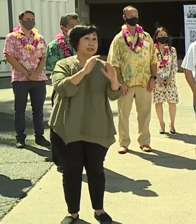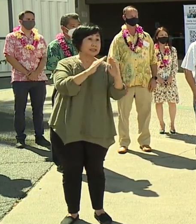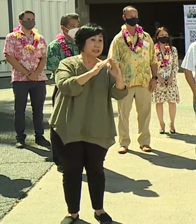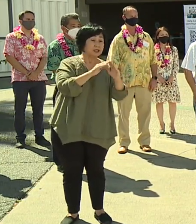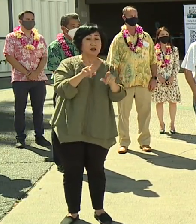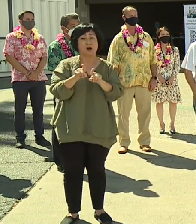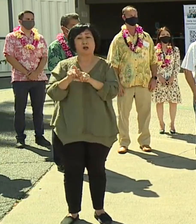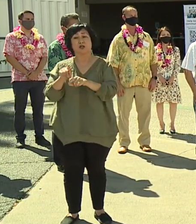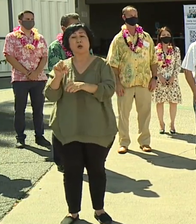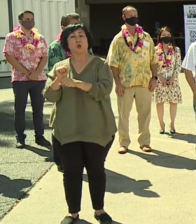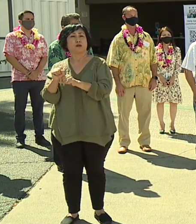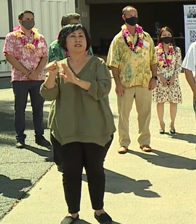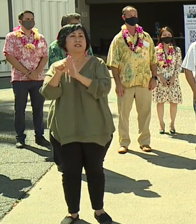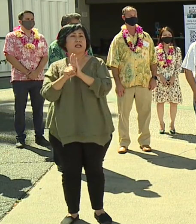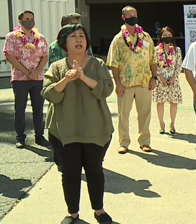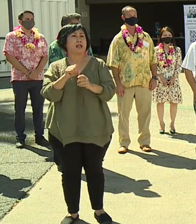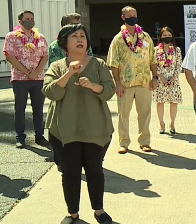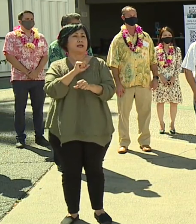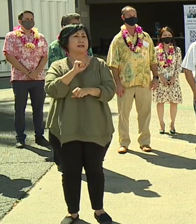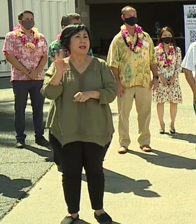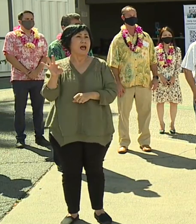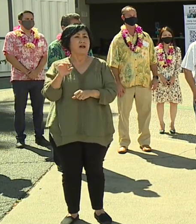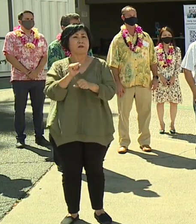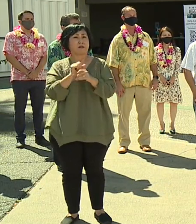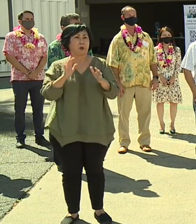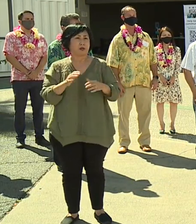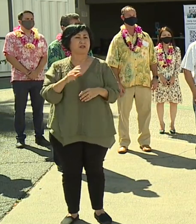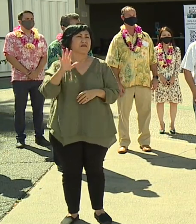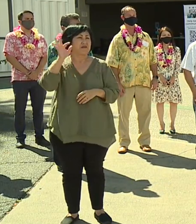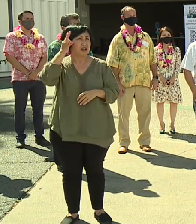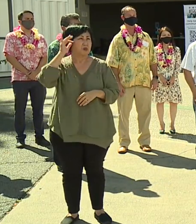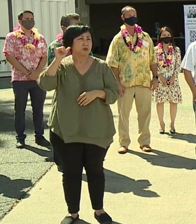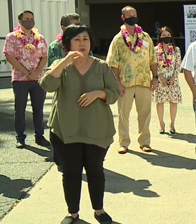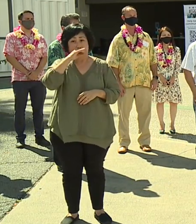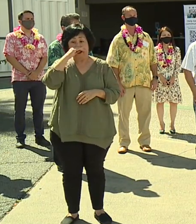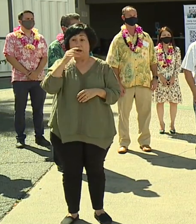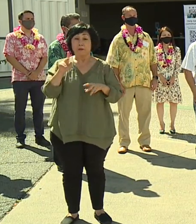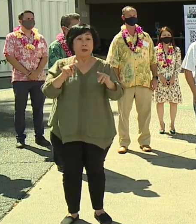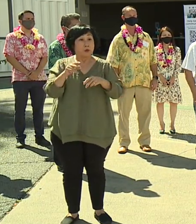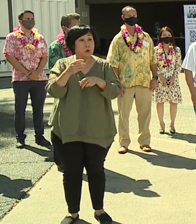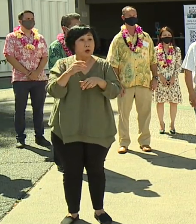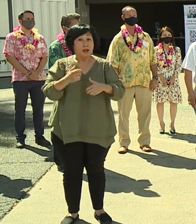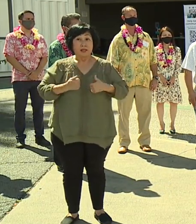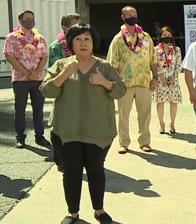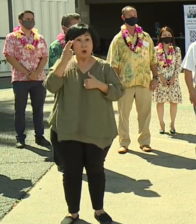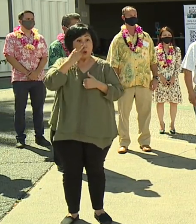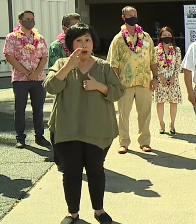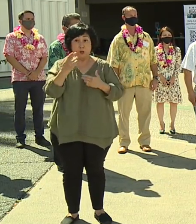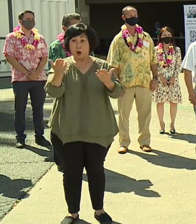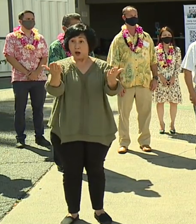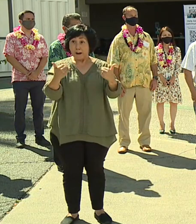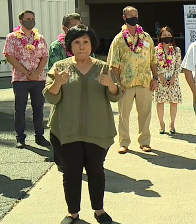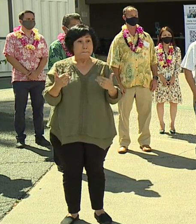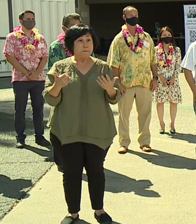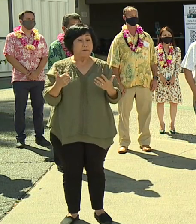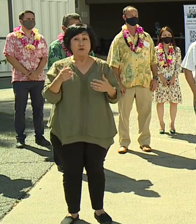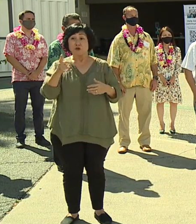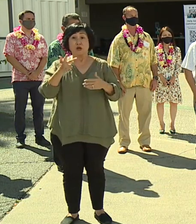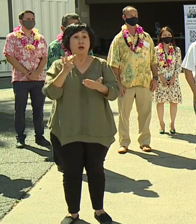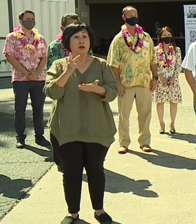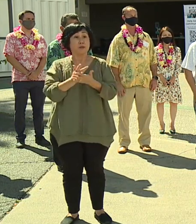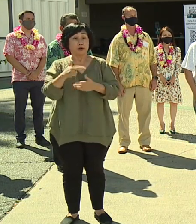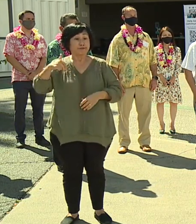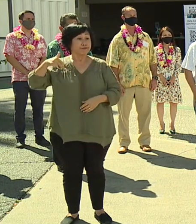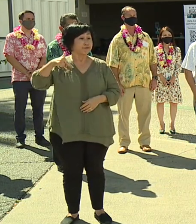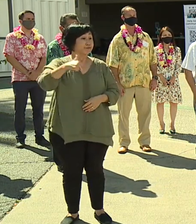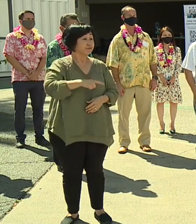first responders who work for the state and the federal government. And of course, island residents who want to come down here, park, get swabbed, and get your result